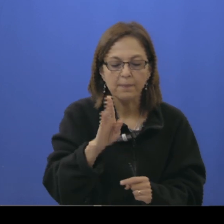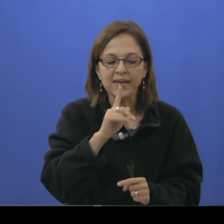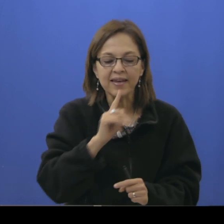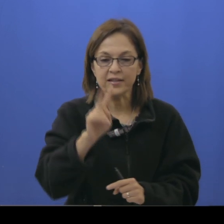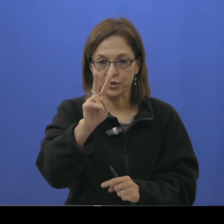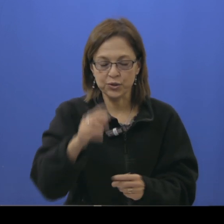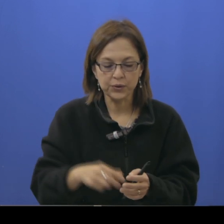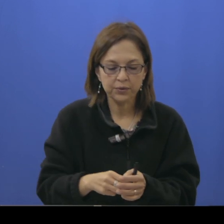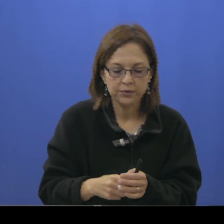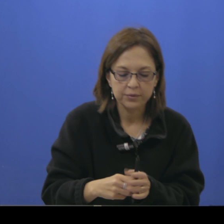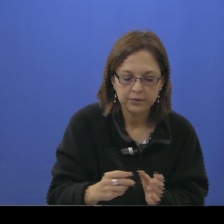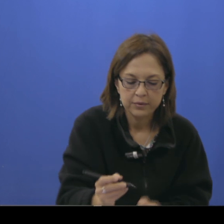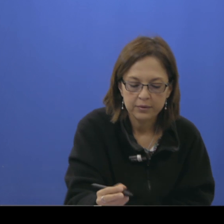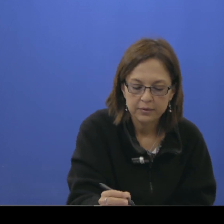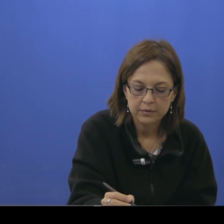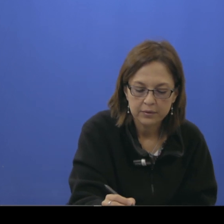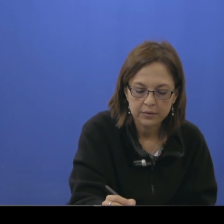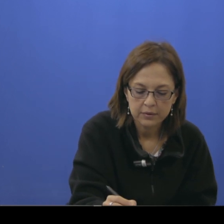B is 2.